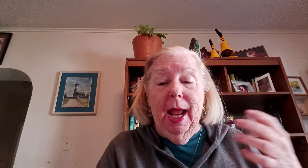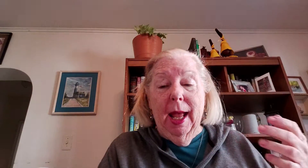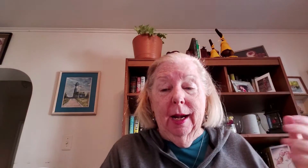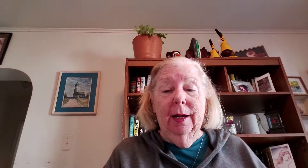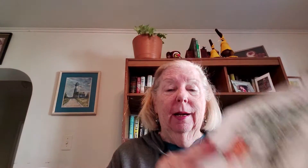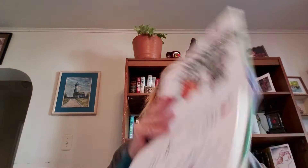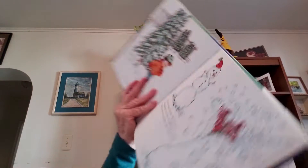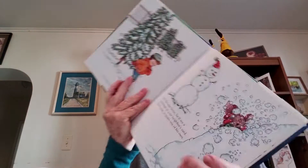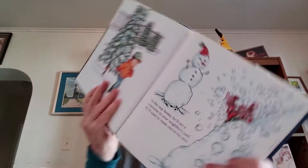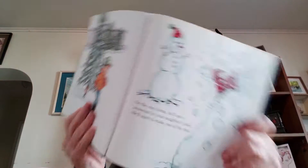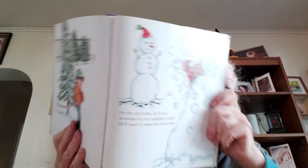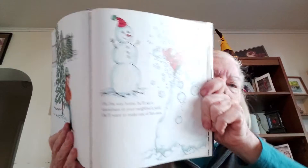snowman.